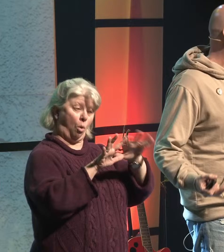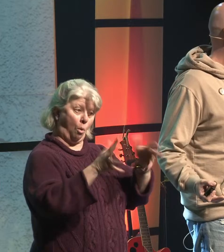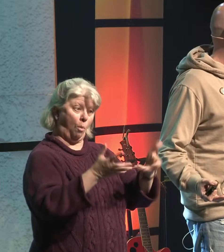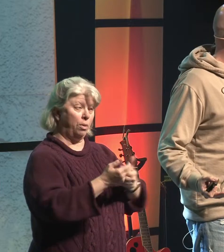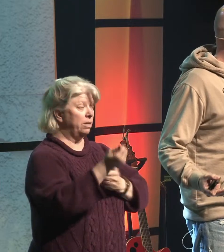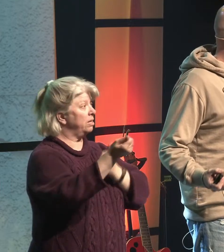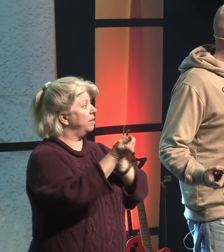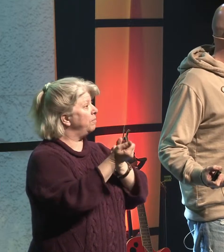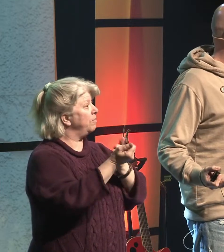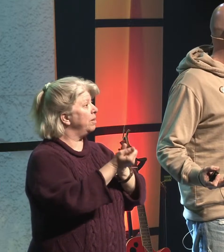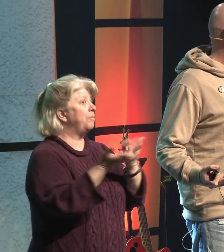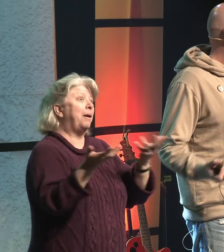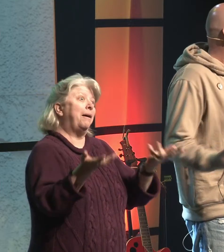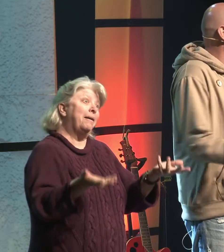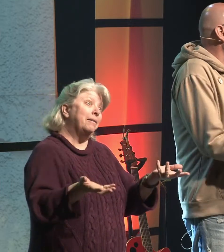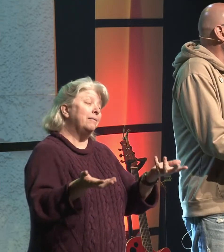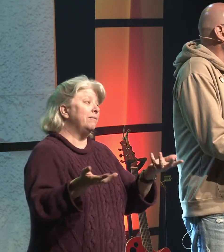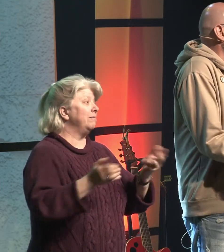but